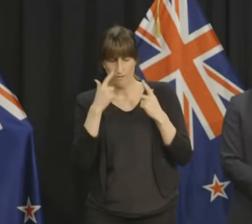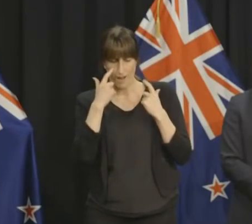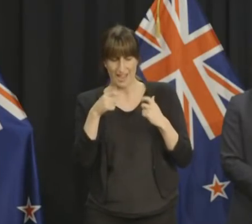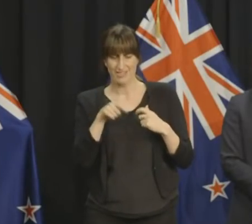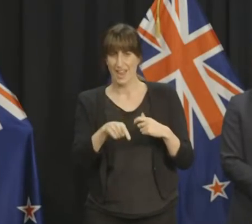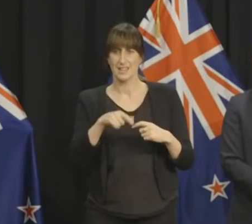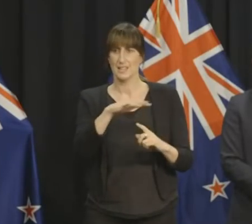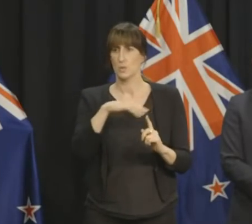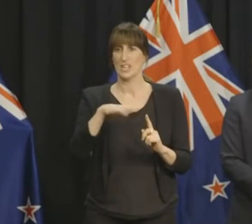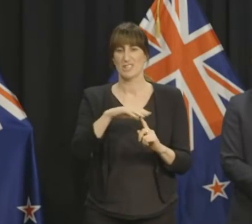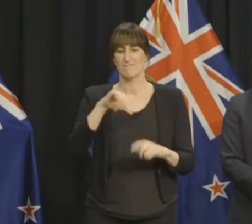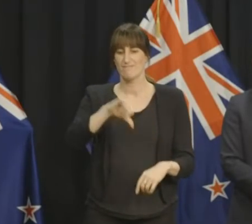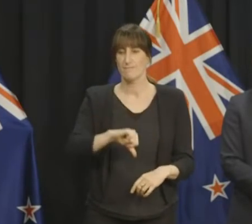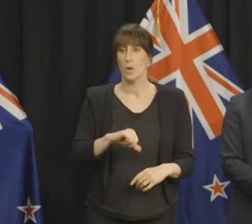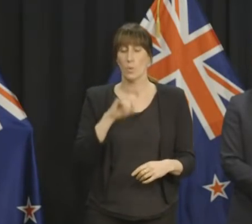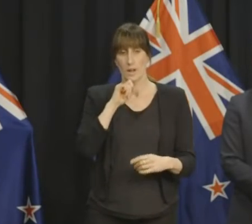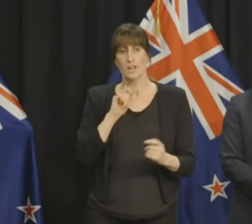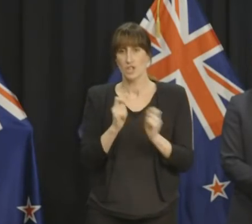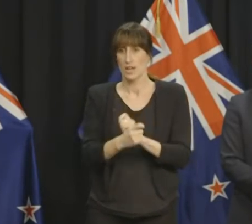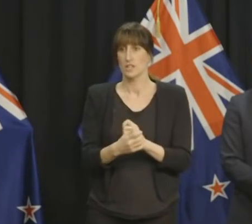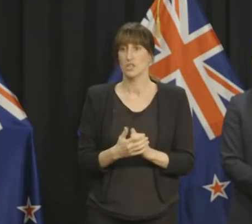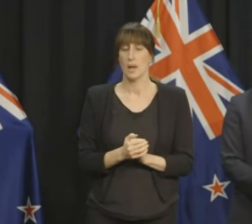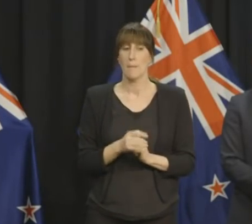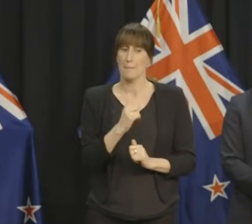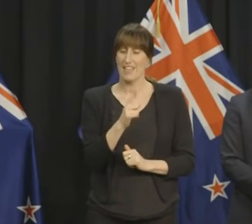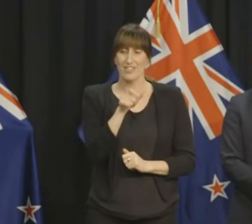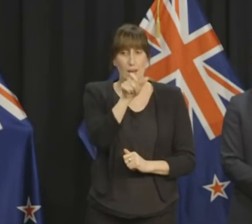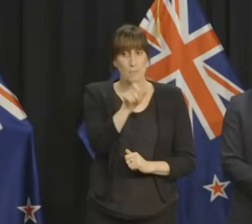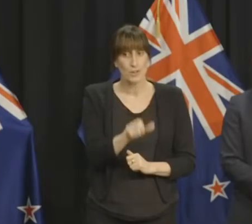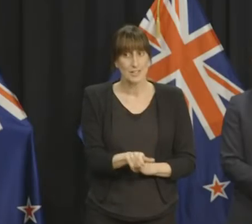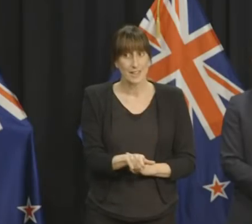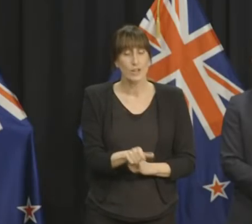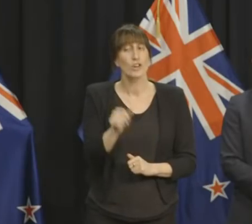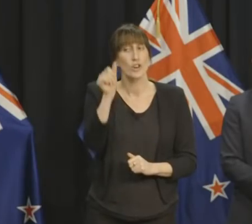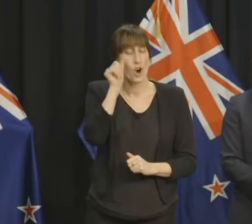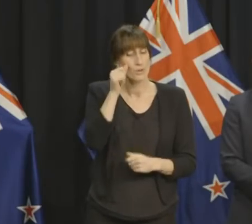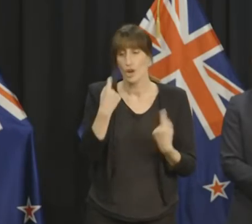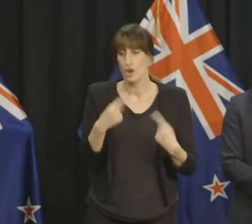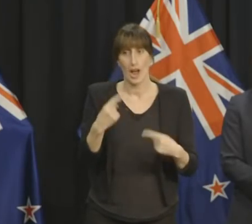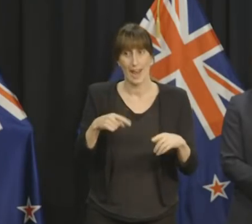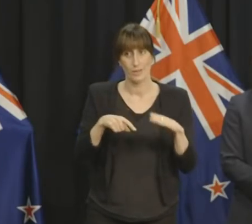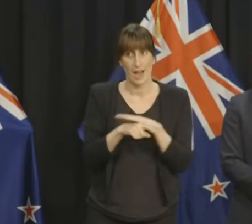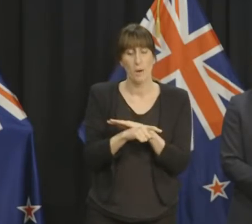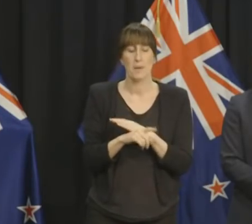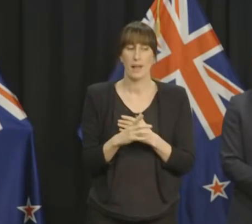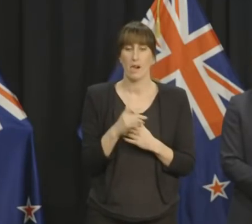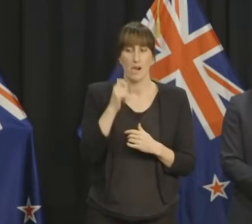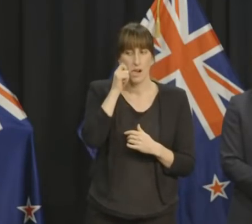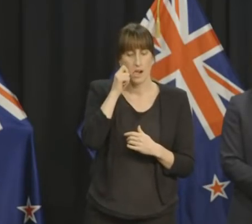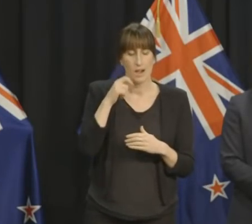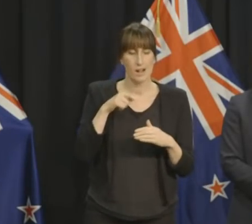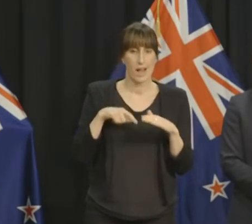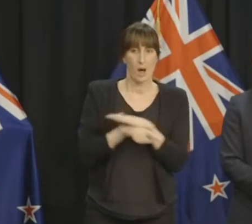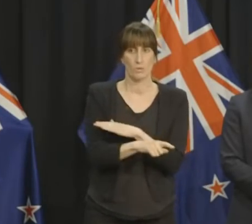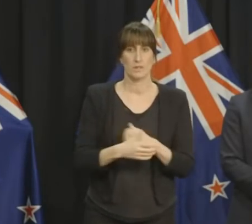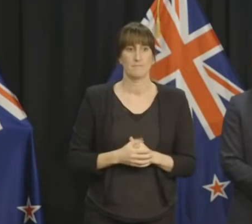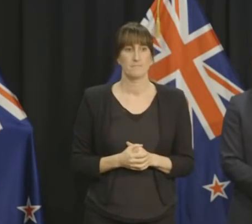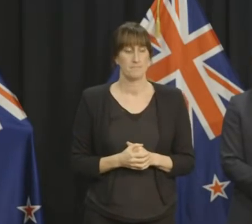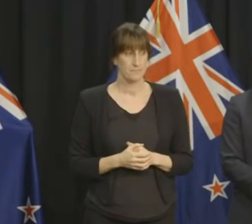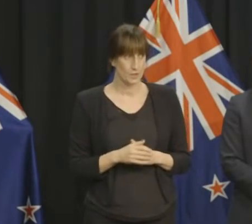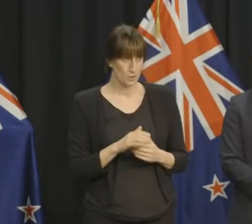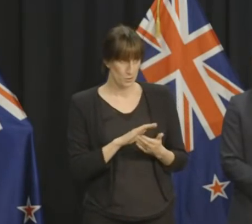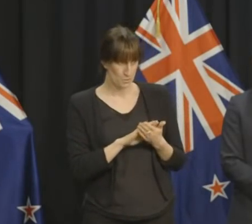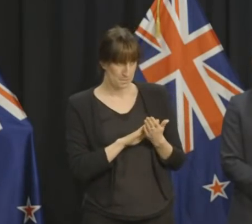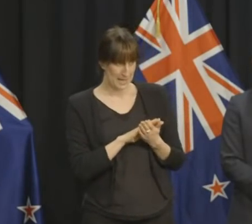again, I come back to the point that this individual willfully and knowingly left an area where he should not have. So sorry, was a security guard where he was, and Yes. the